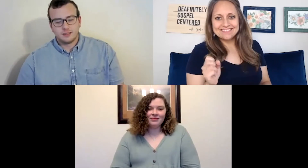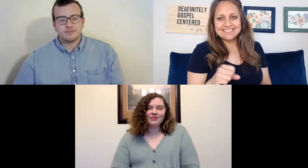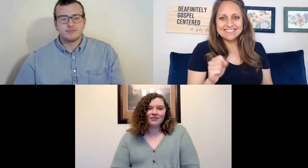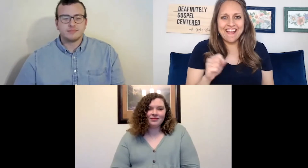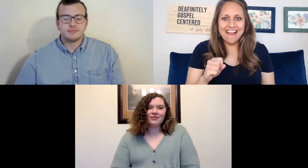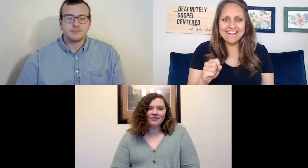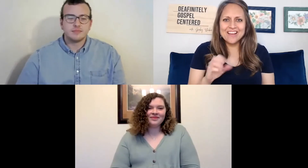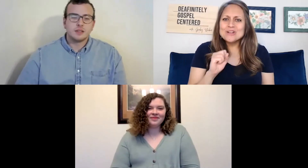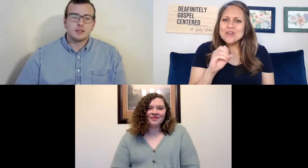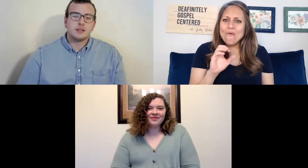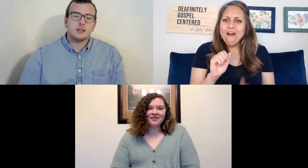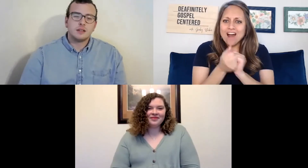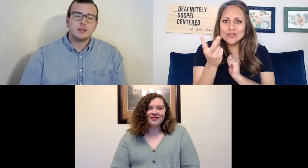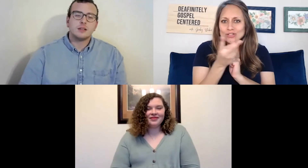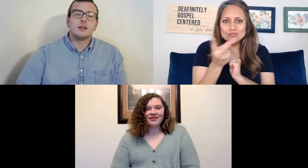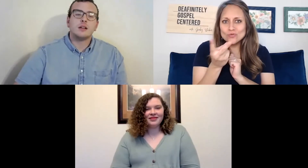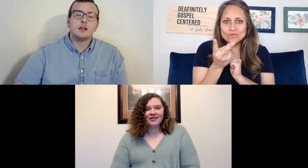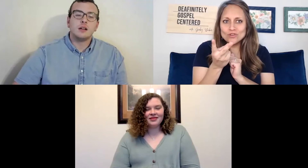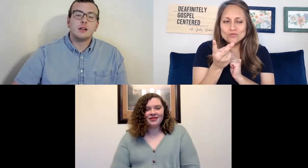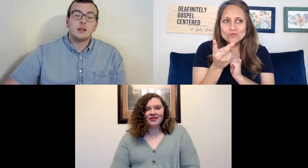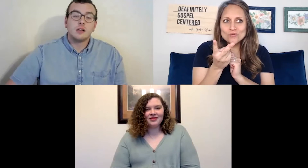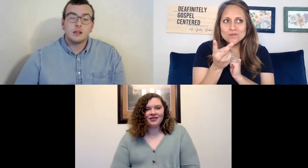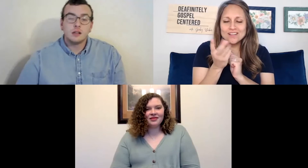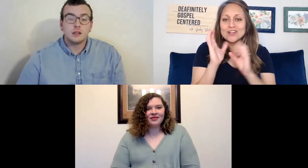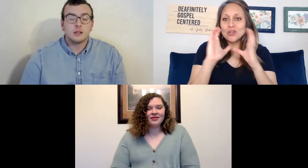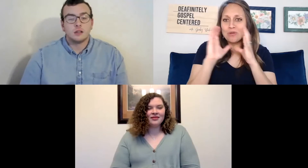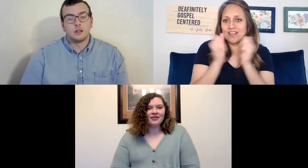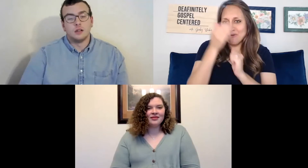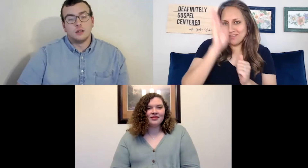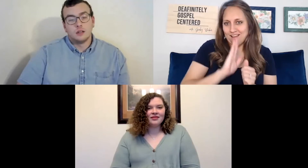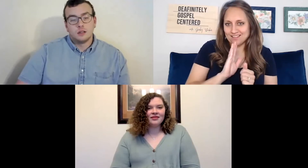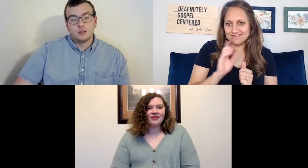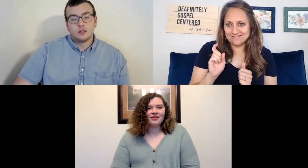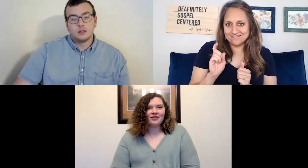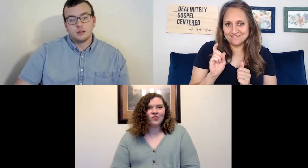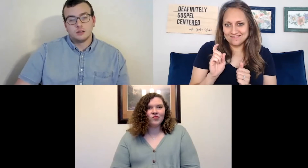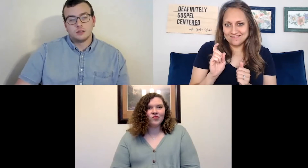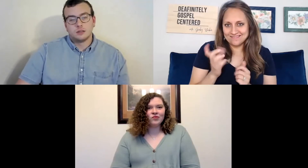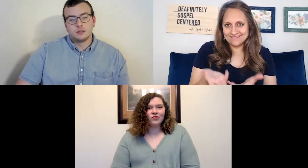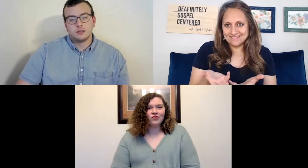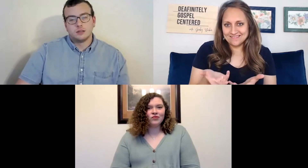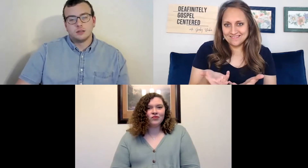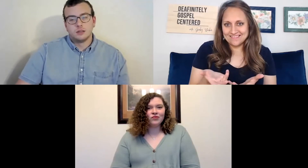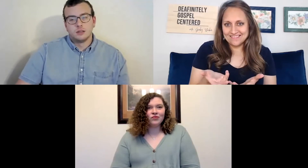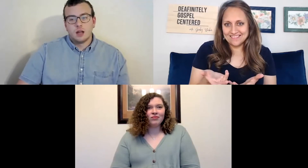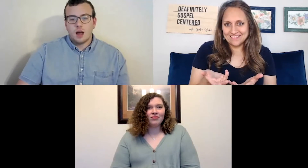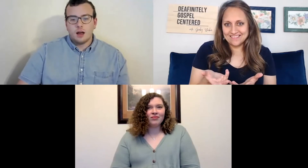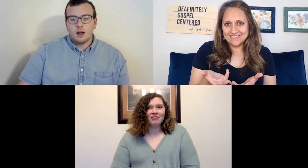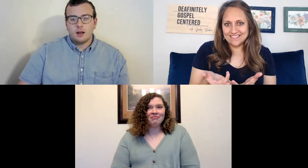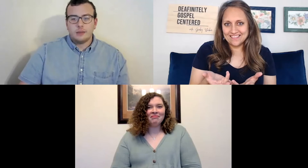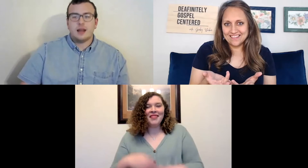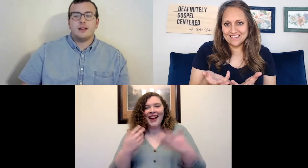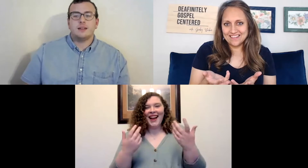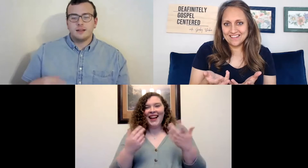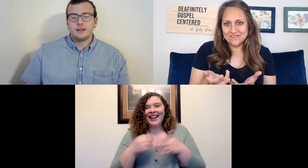Right. Yeah. So how did you two... how do you communicate with God? I'd love to hear that